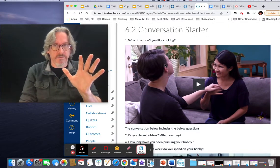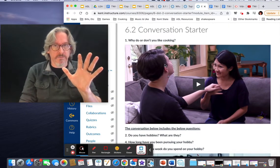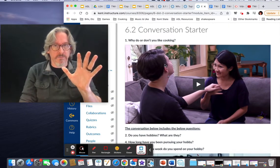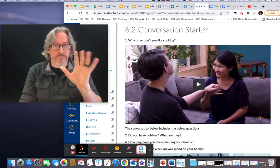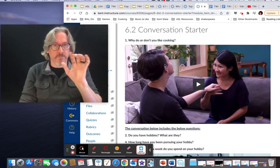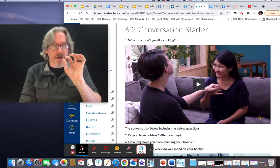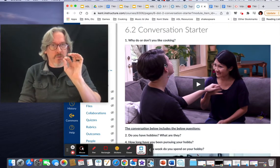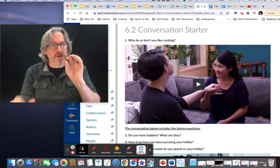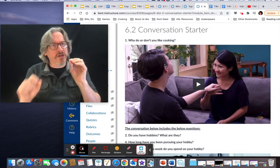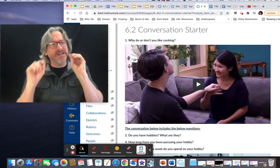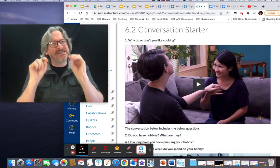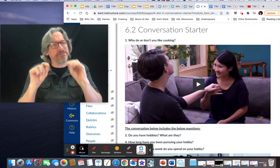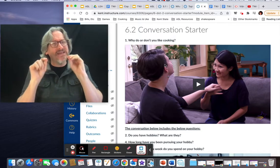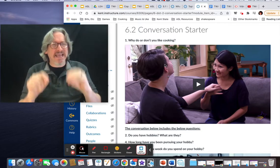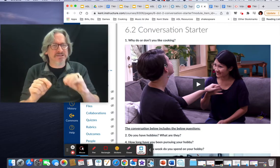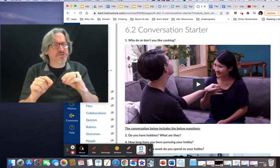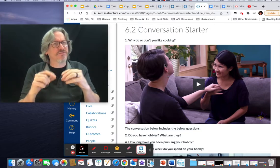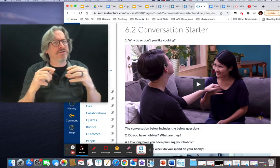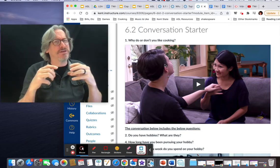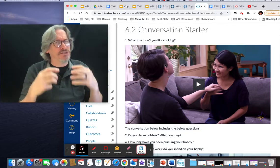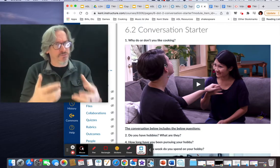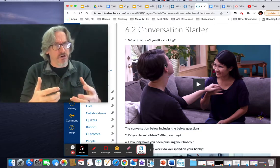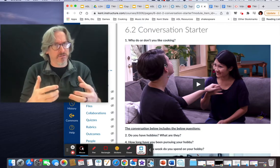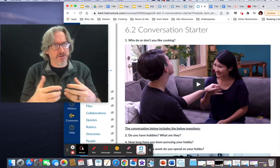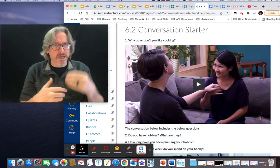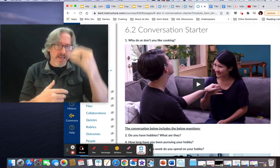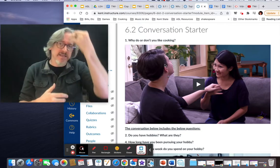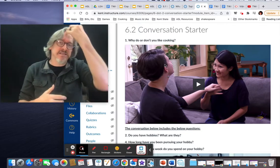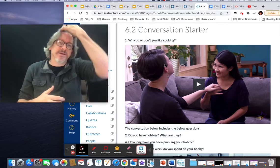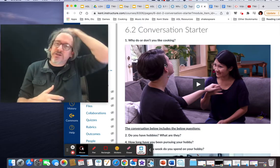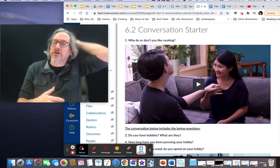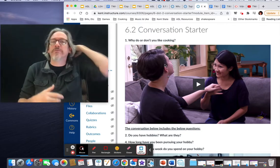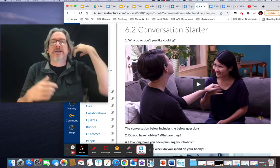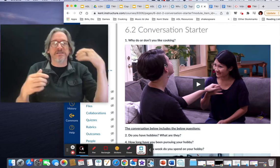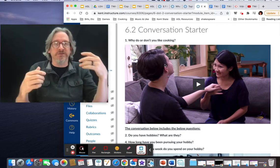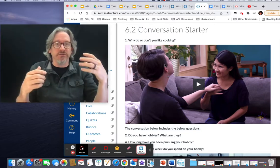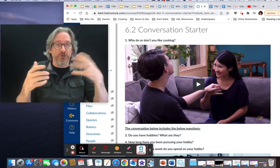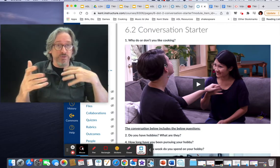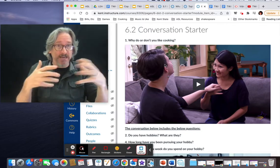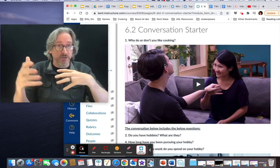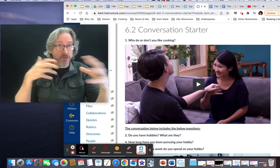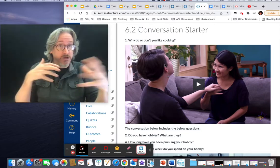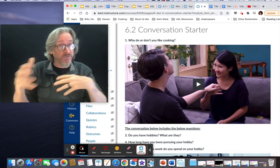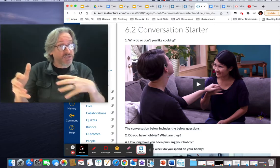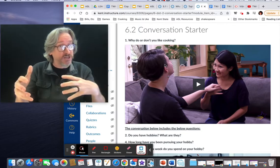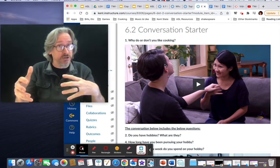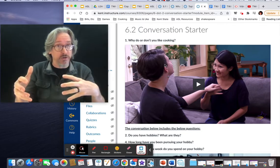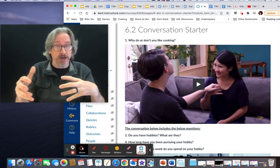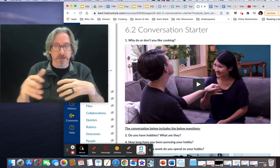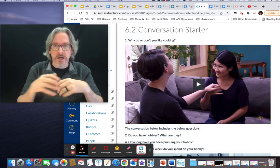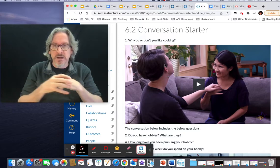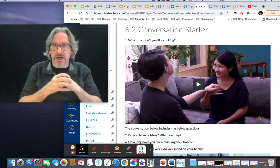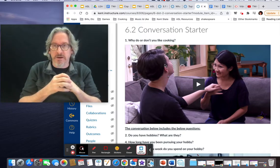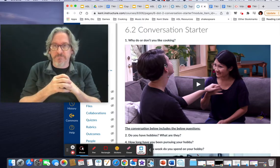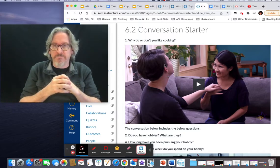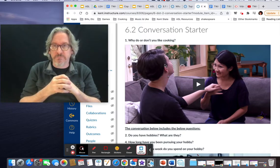uh, I want to look at some of the answers are very small. It's especially hard because of the protactile conversation going